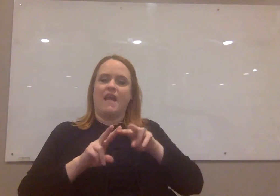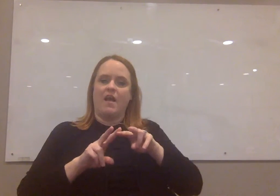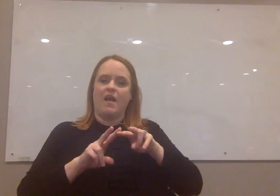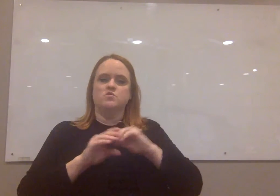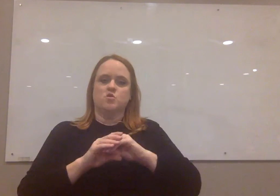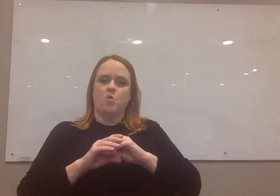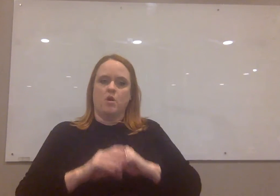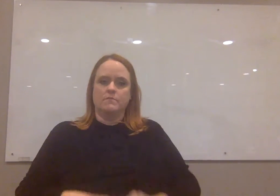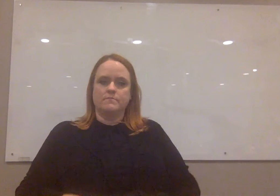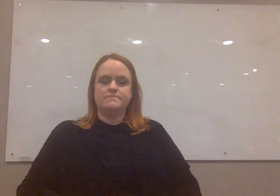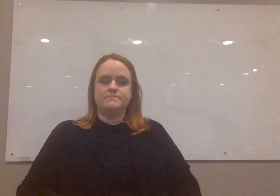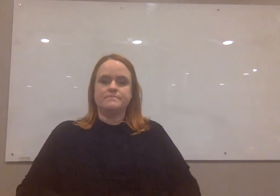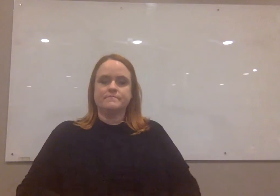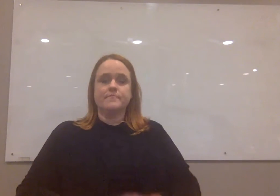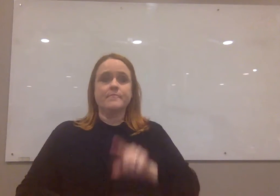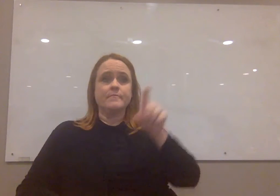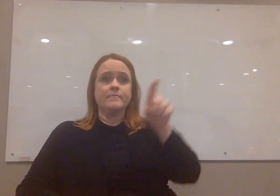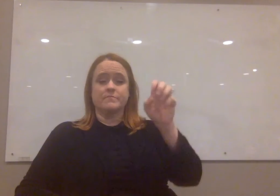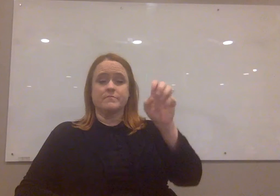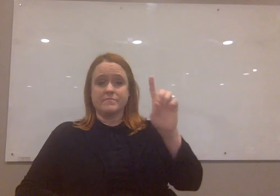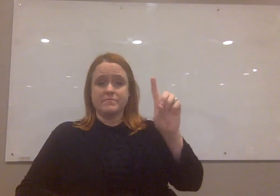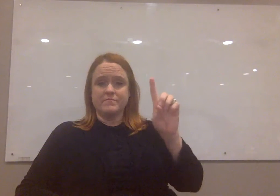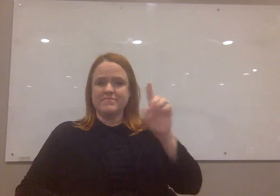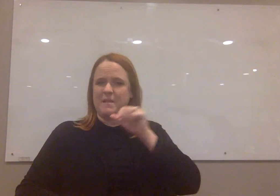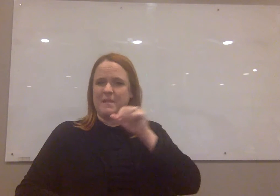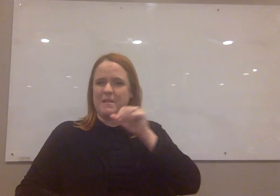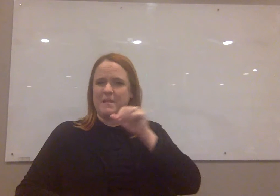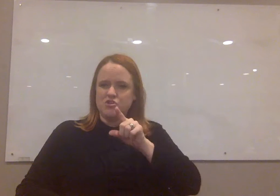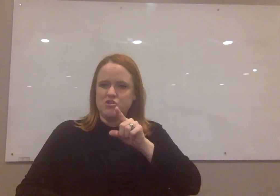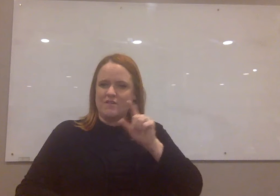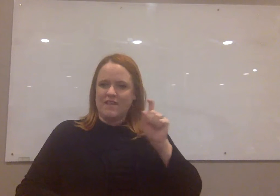I'm not sure that ETS and Redis are comparable,